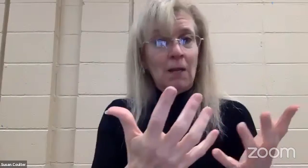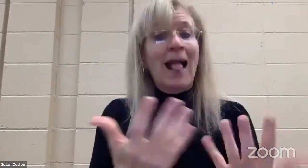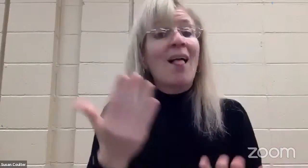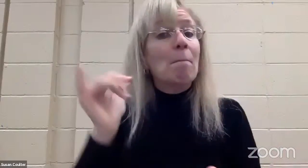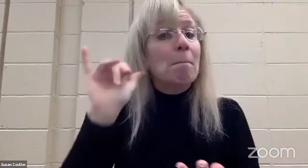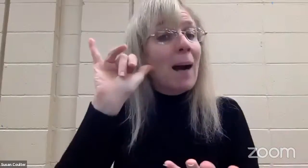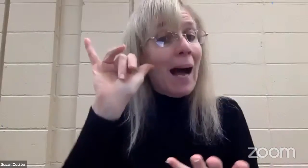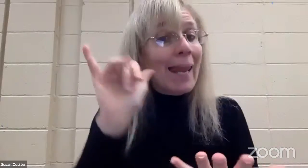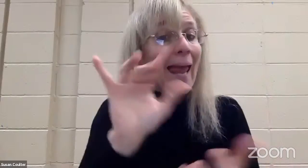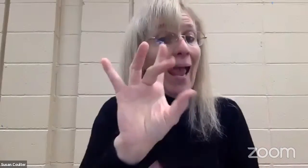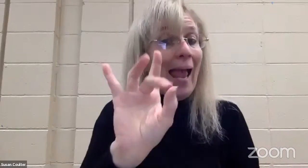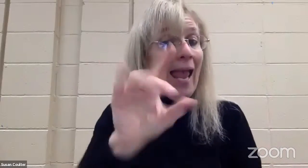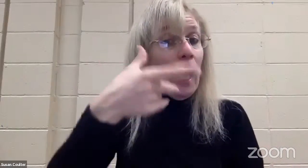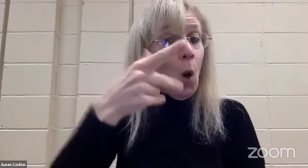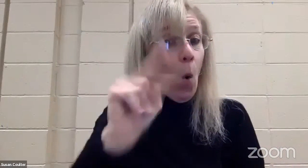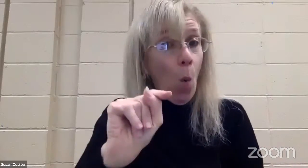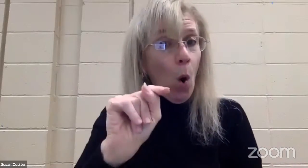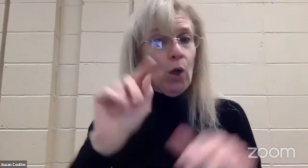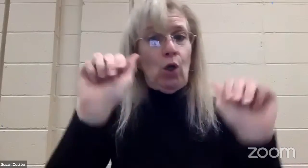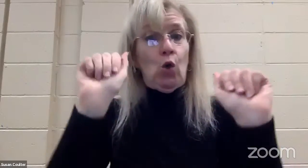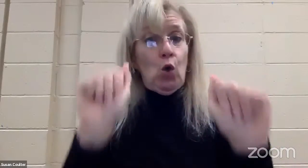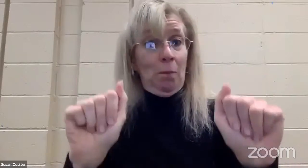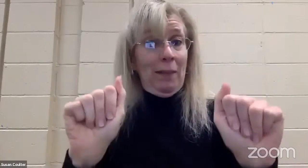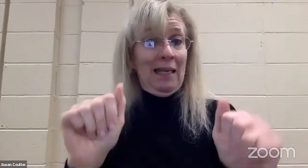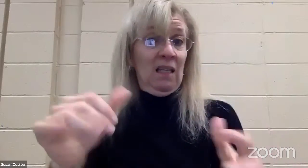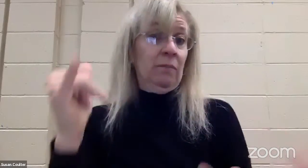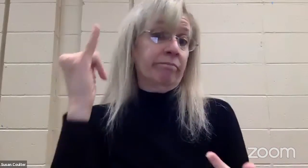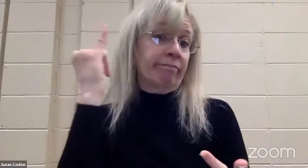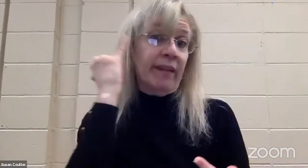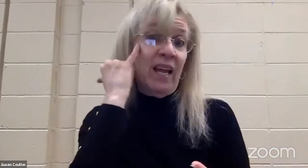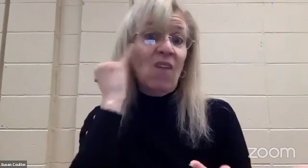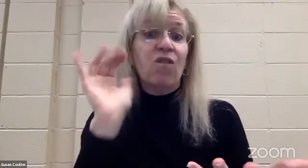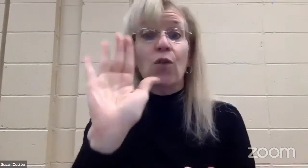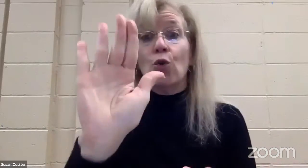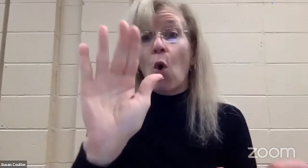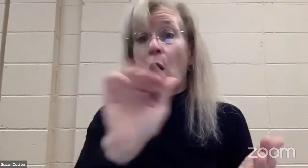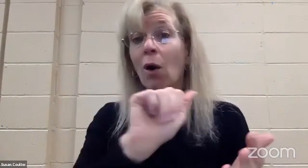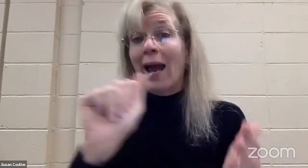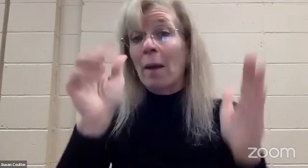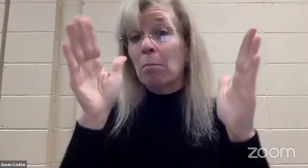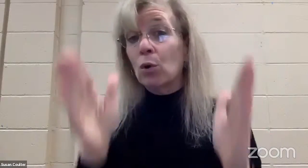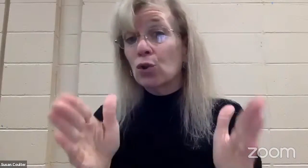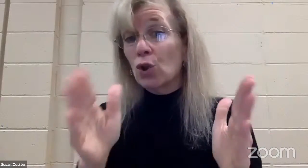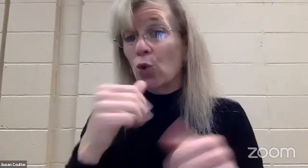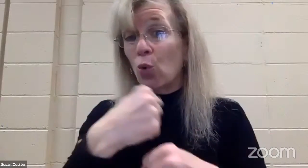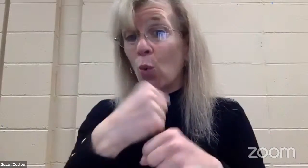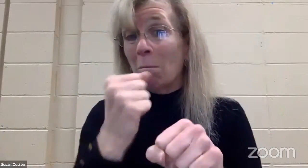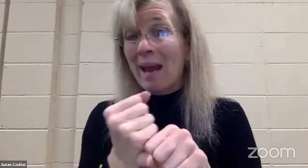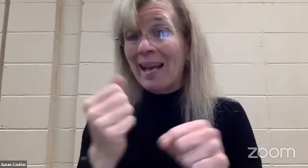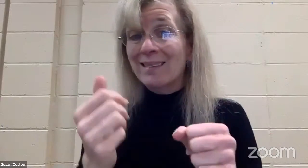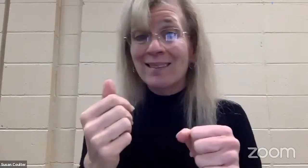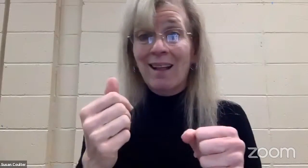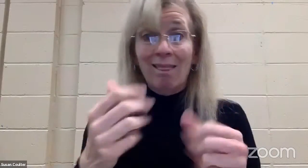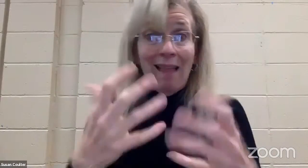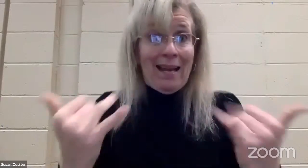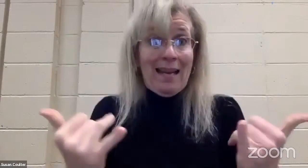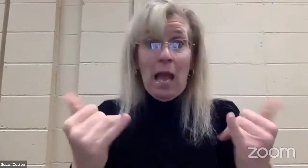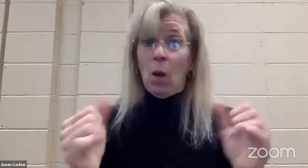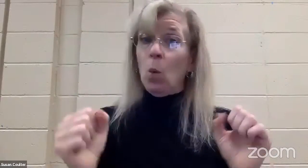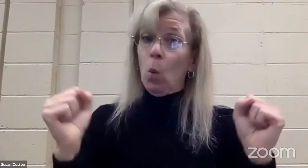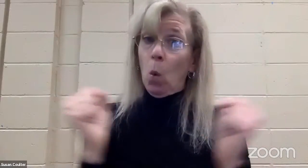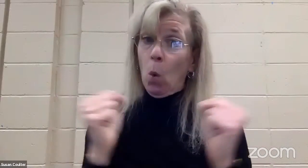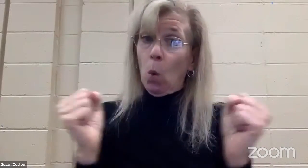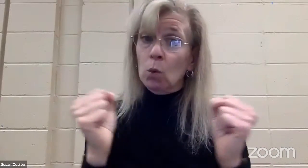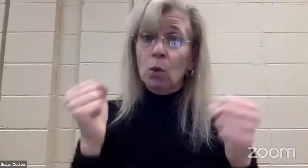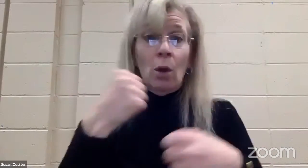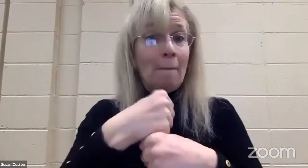quart, more bigger. That 8 quart could be if you're a person who makes, like